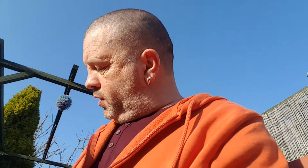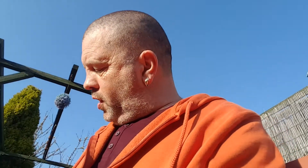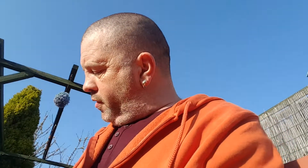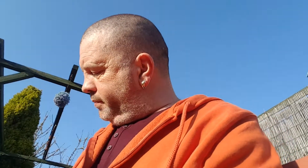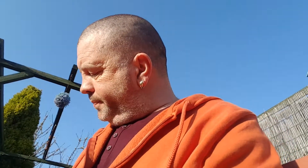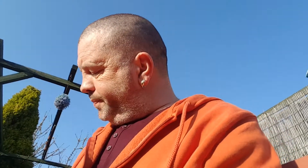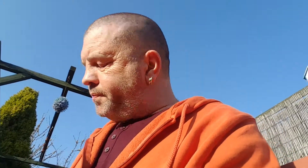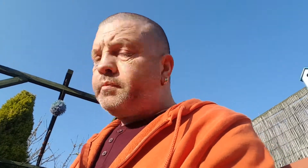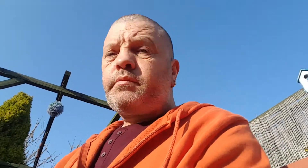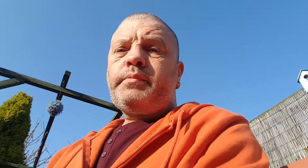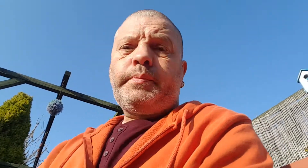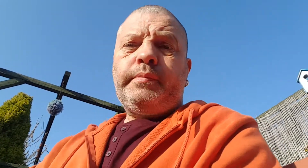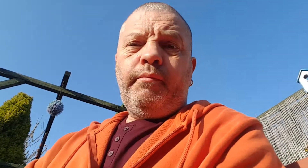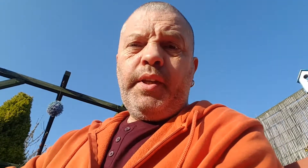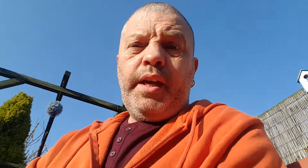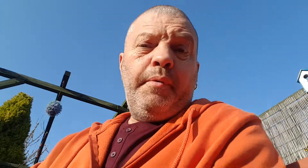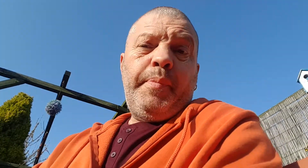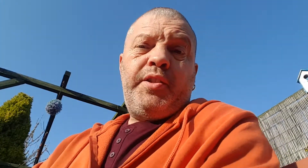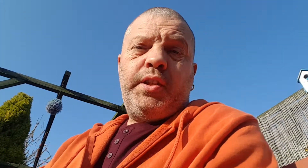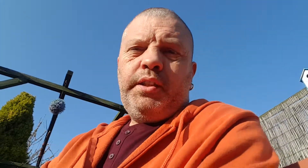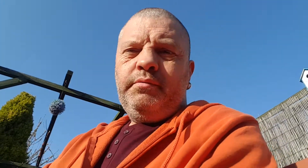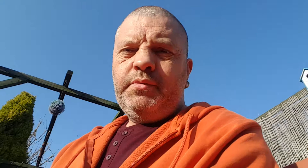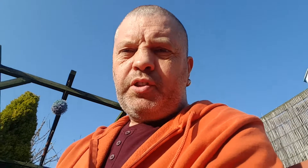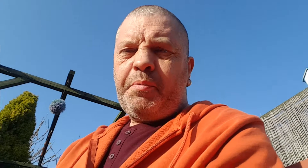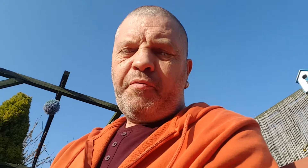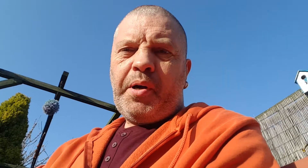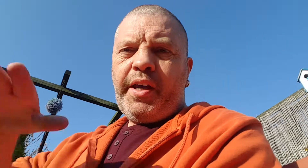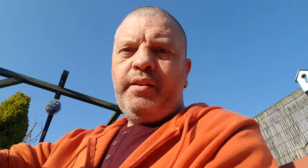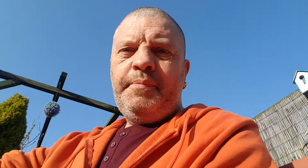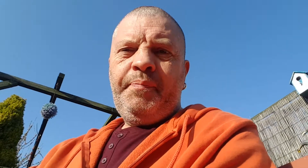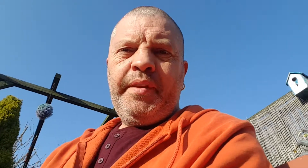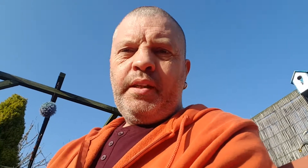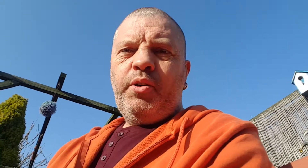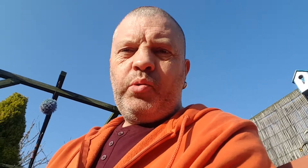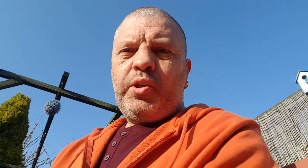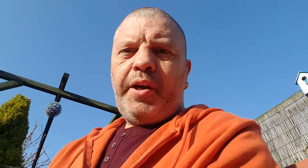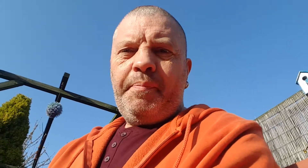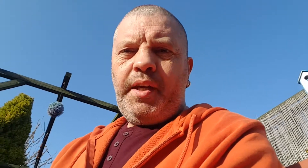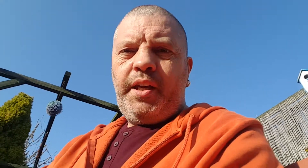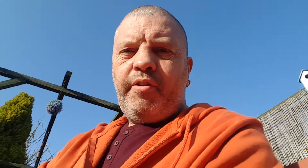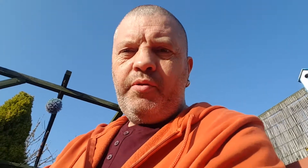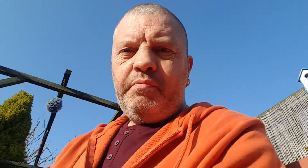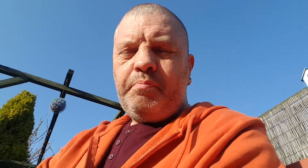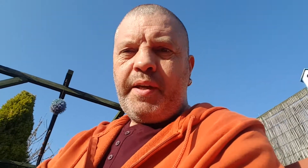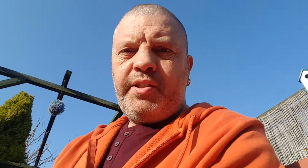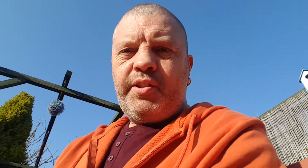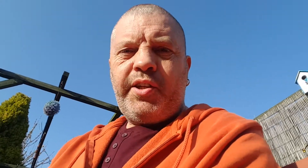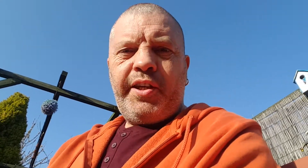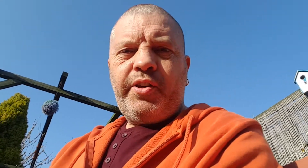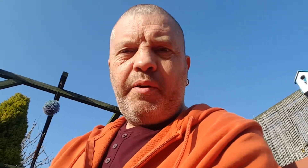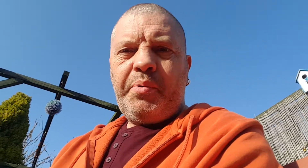So yeah, basically some of my all-time hero bassy singy type